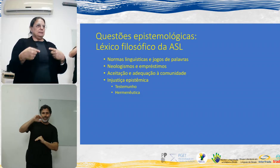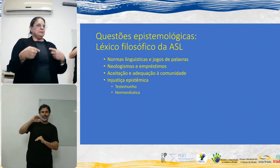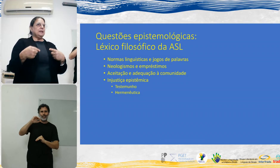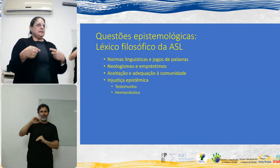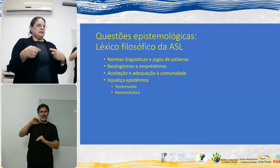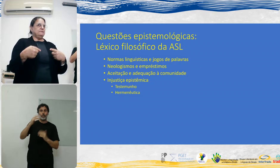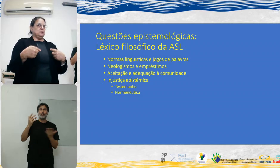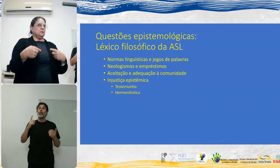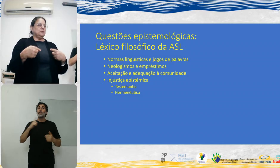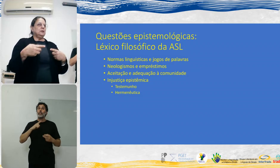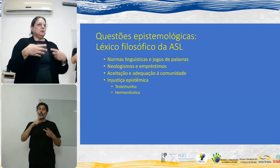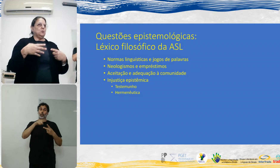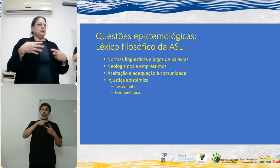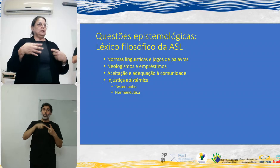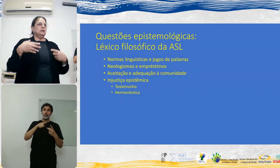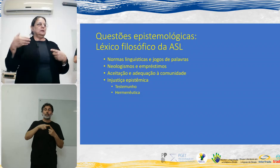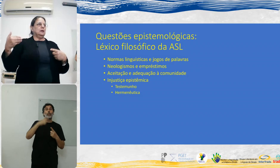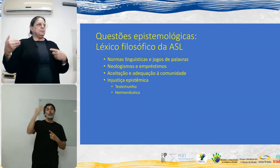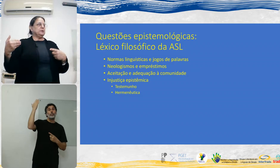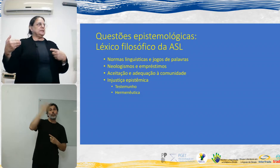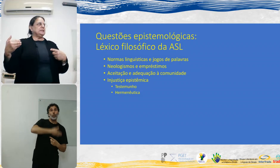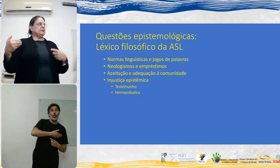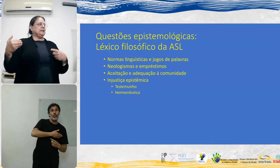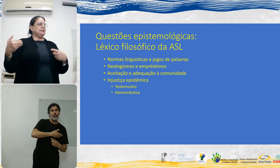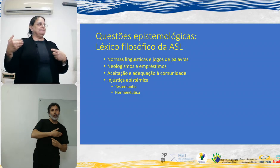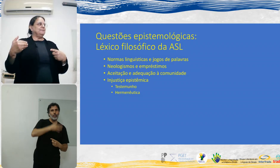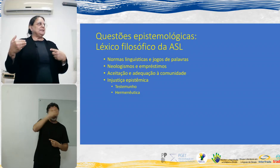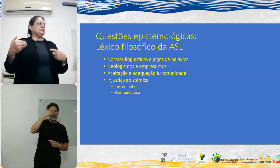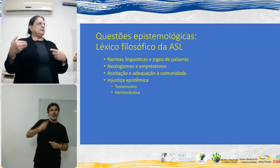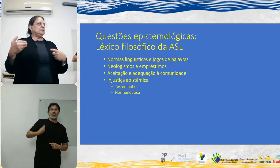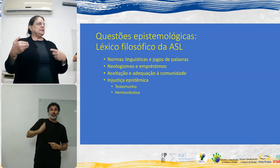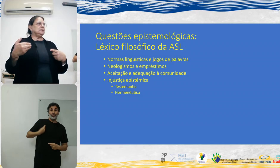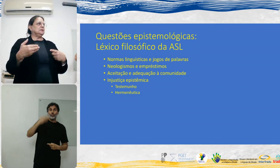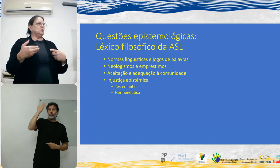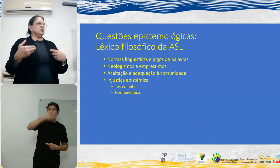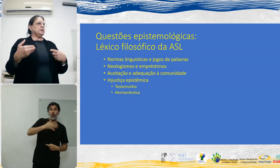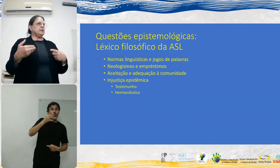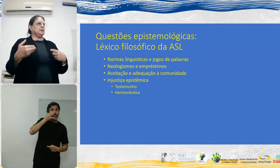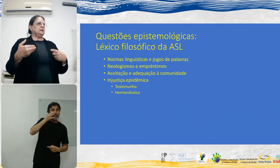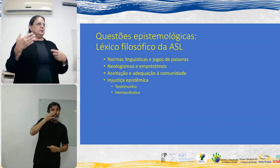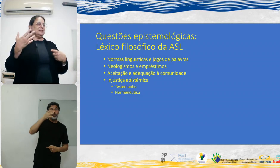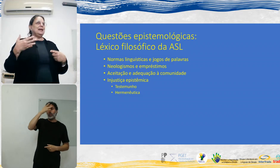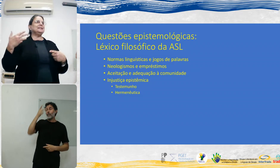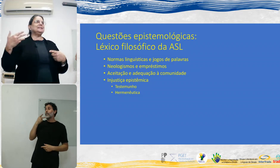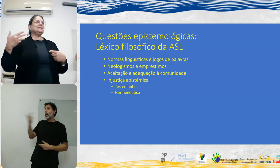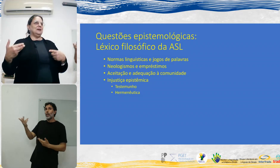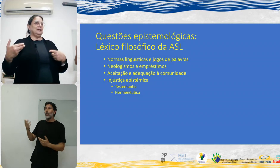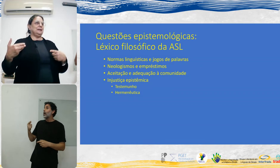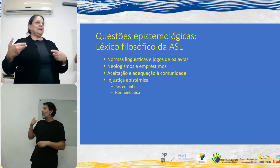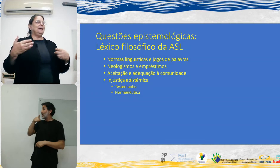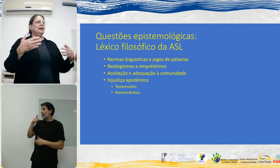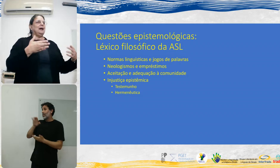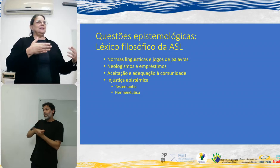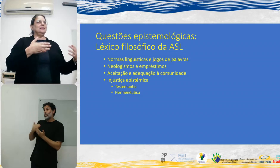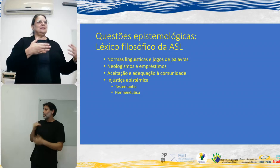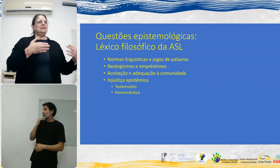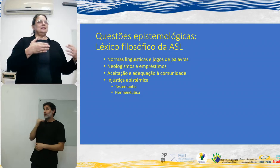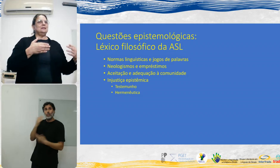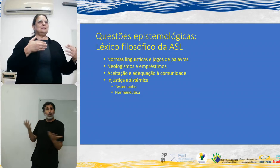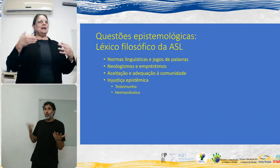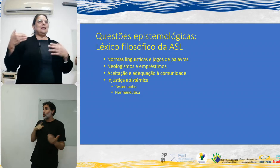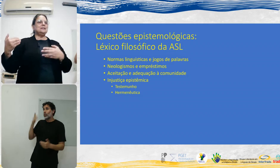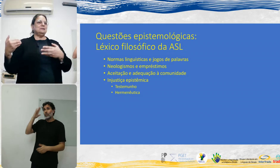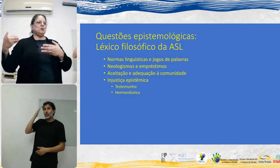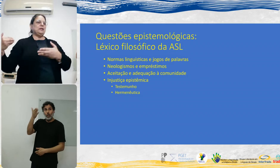the example I gave you, where a person is saying, this is not working. They're testifying, and